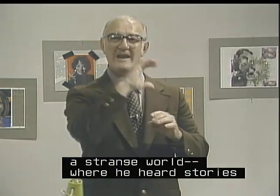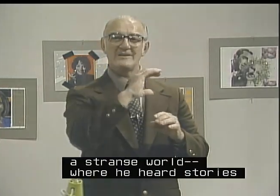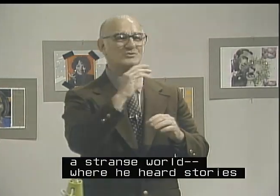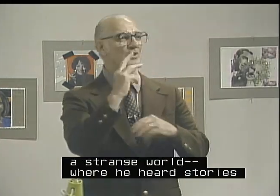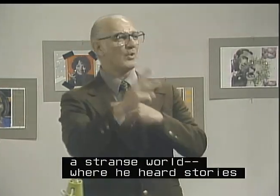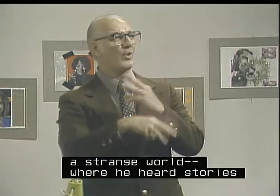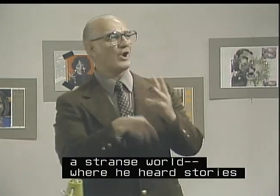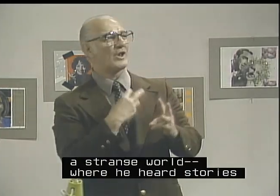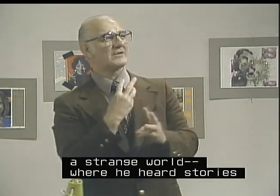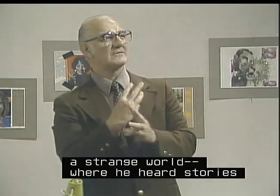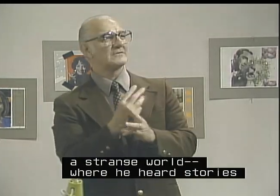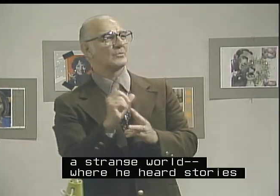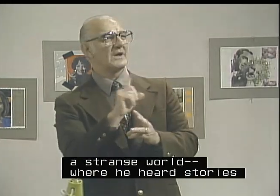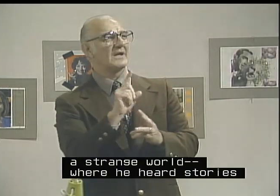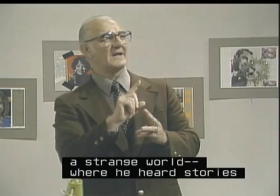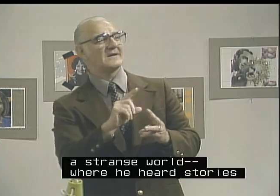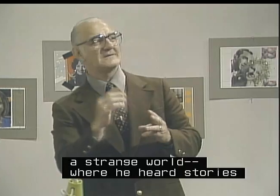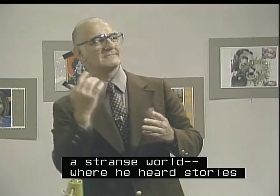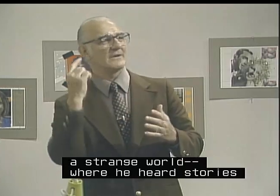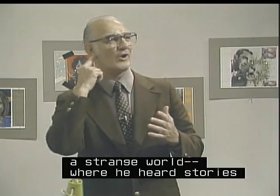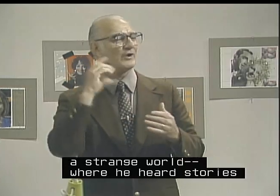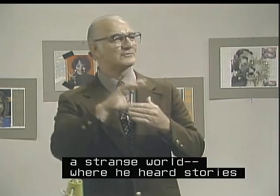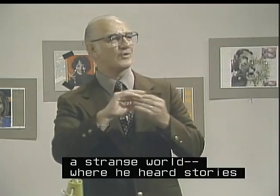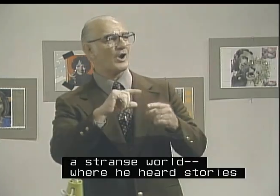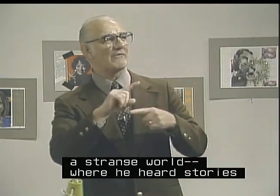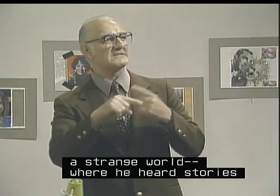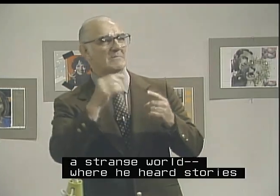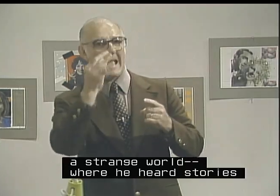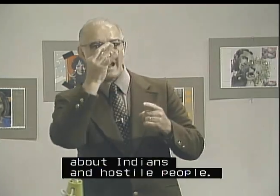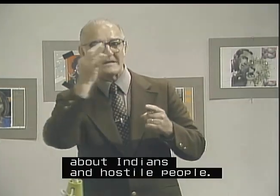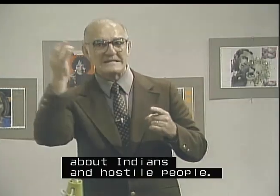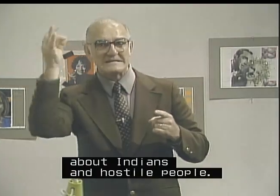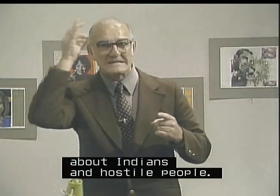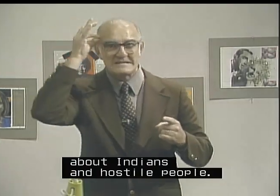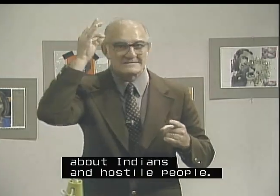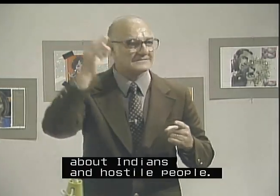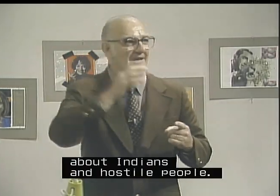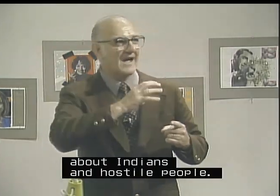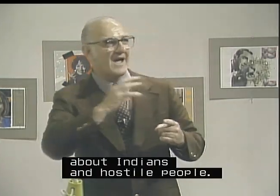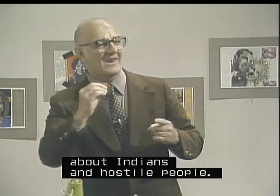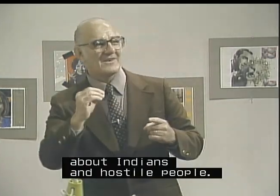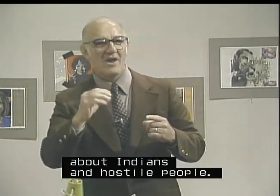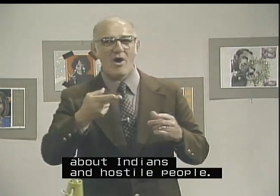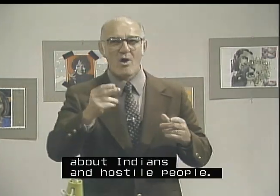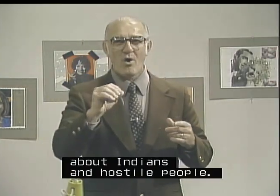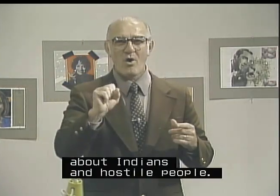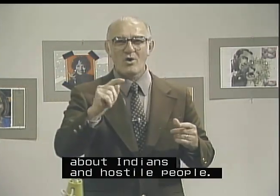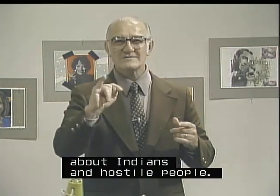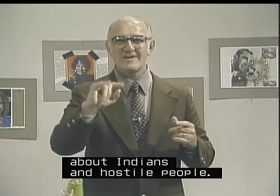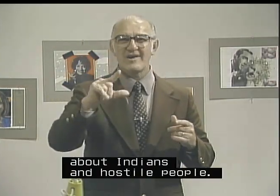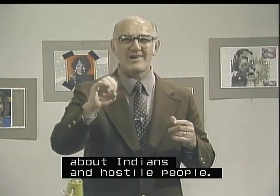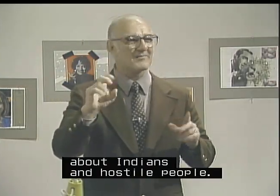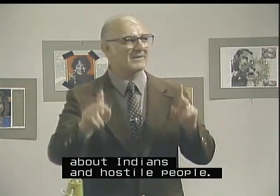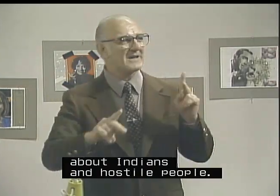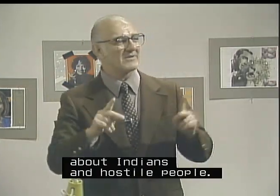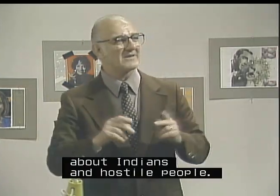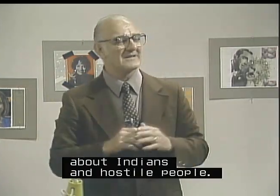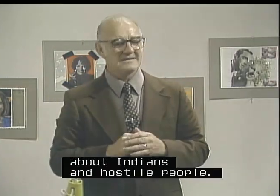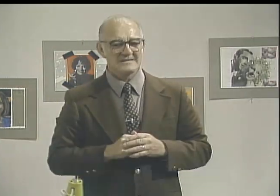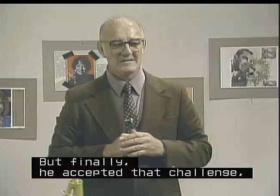strange world, where he heard stories about Indians and hostile people.